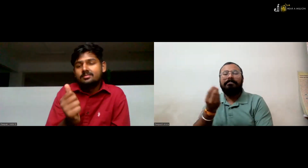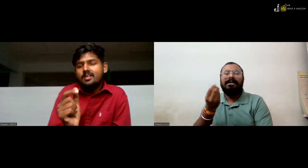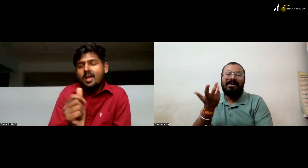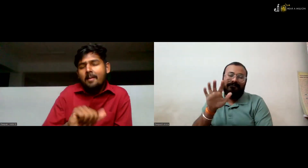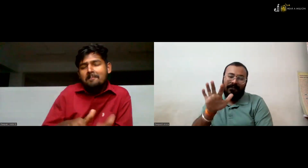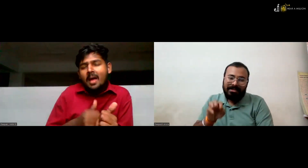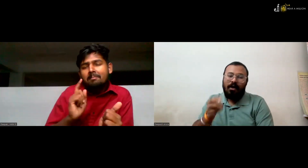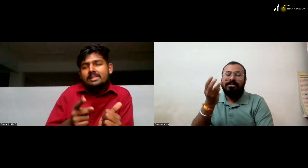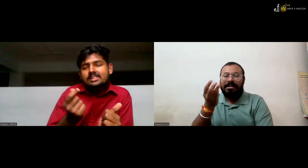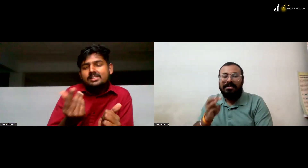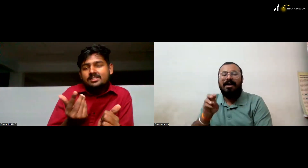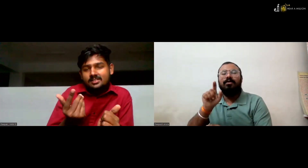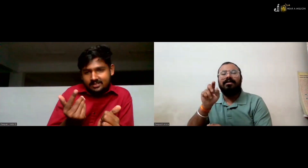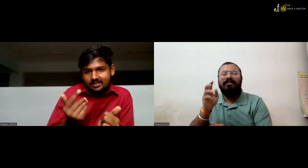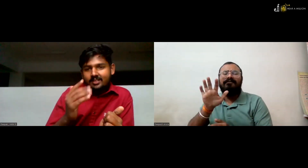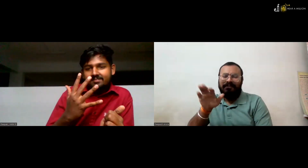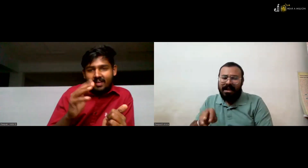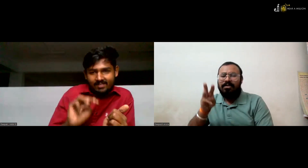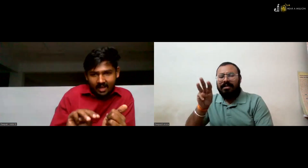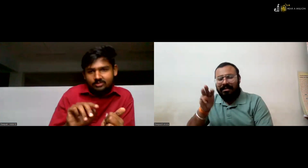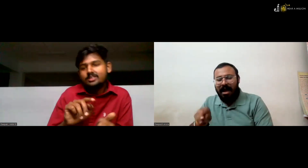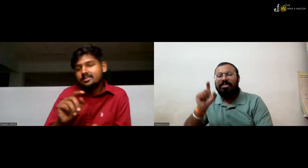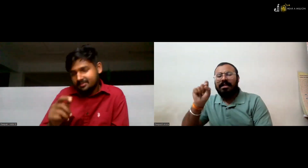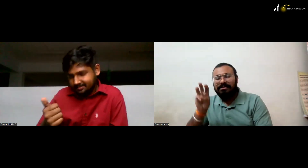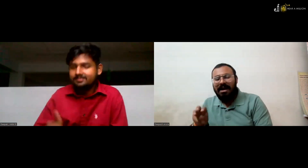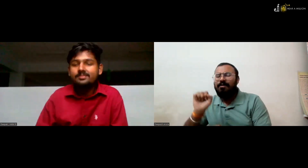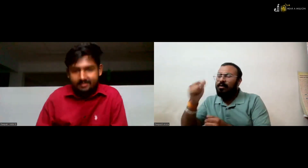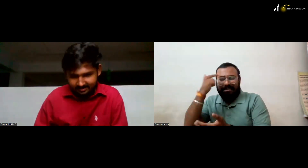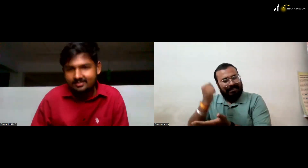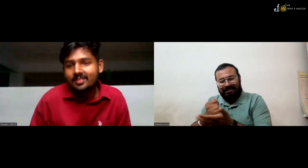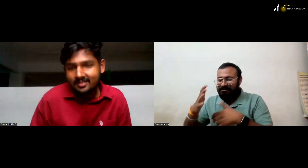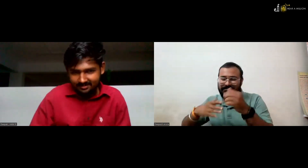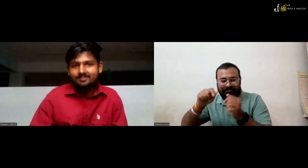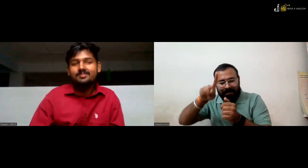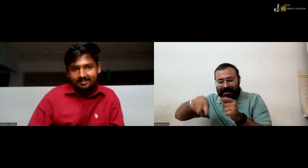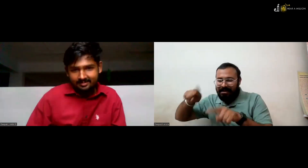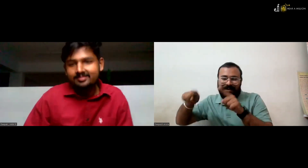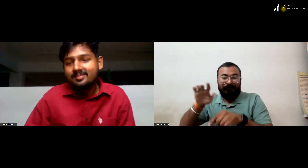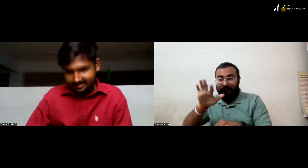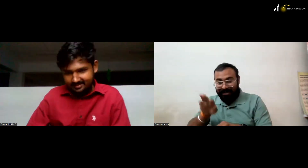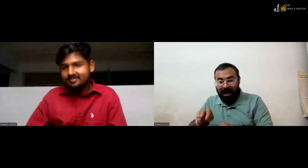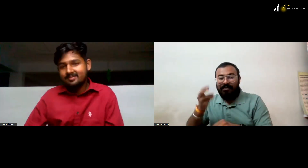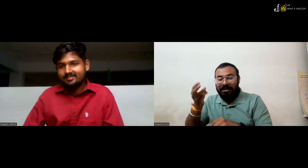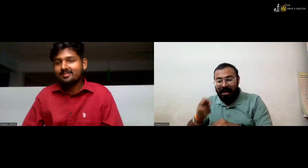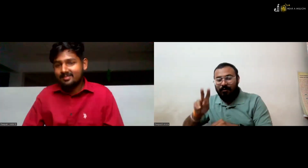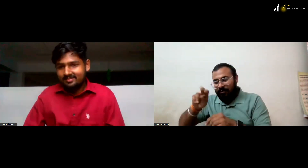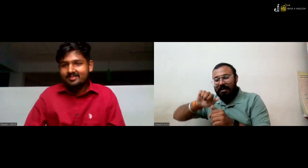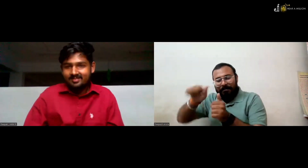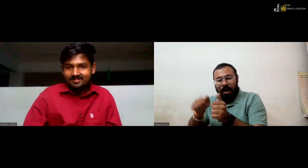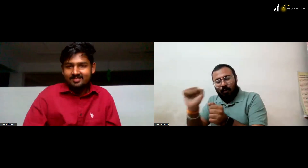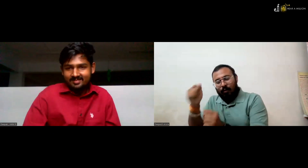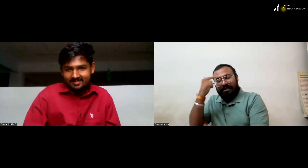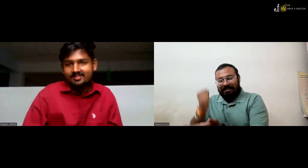your budget as well, whether it could be 5,000, 6,000, 10,000. You have to manage those